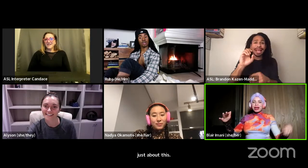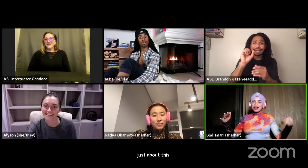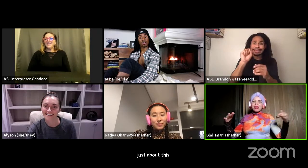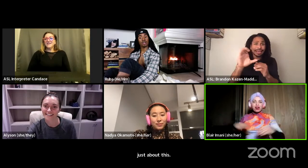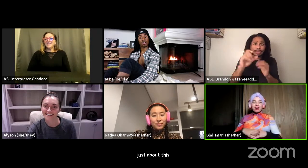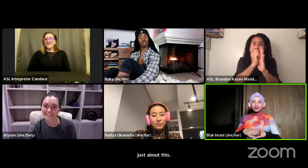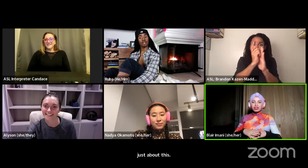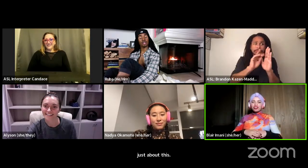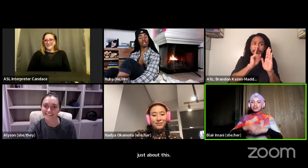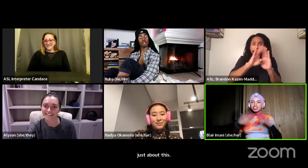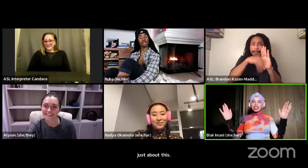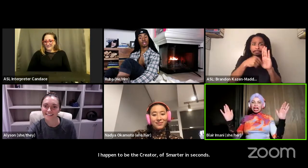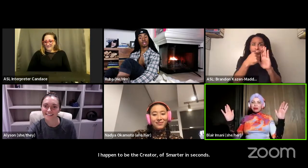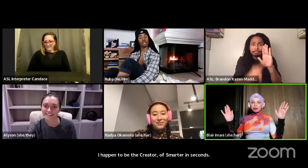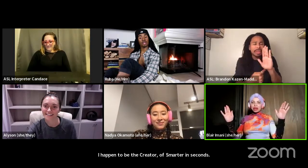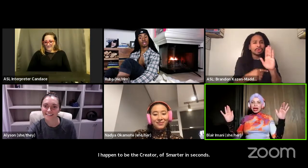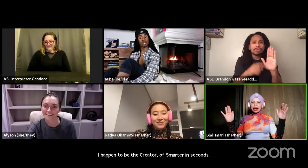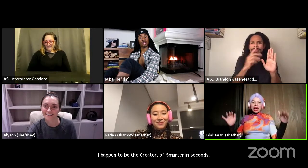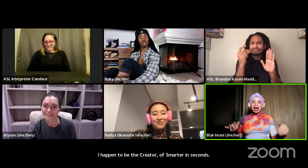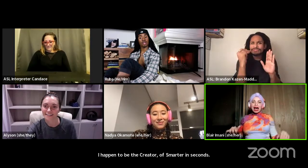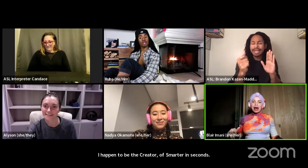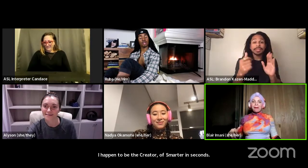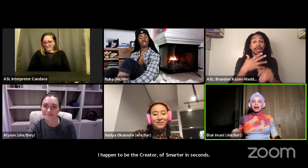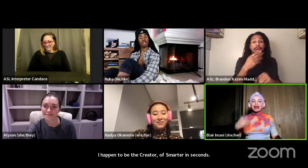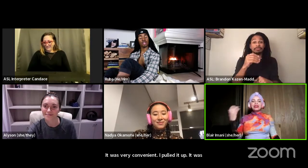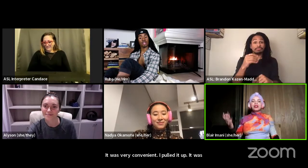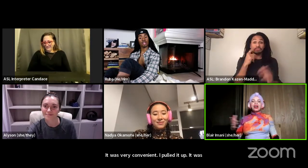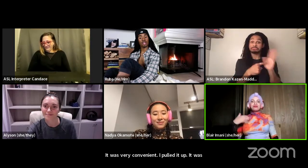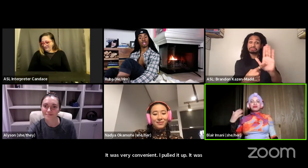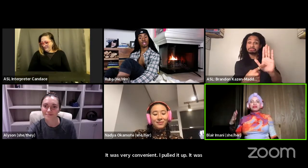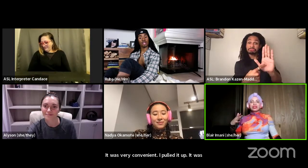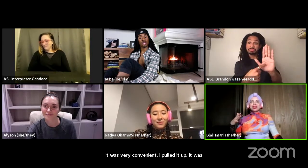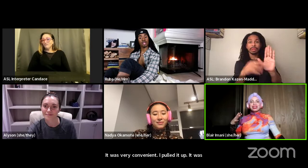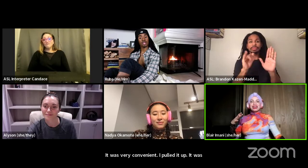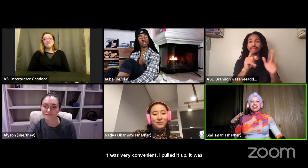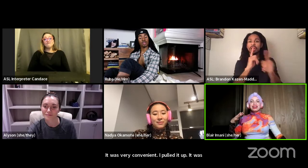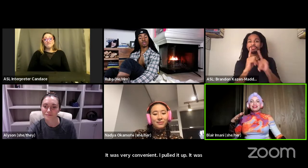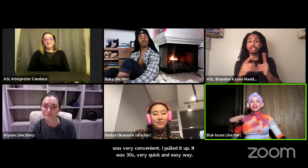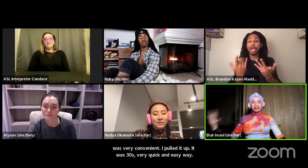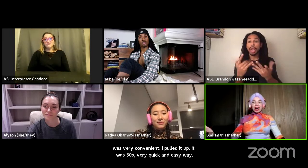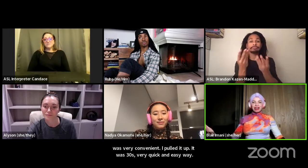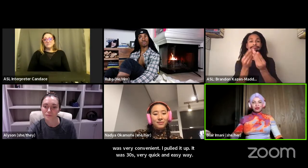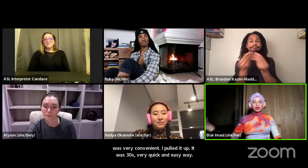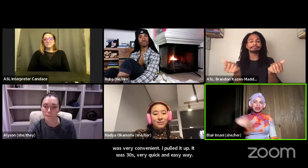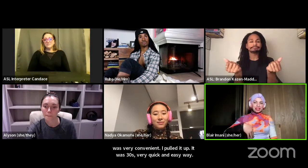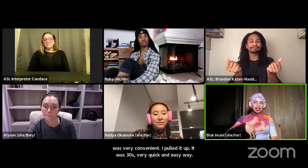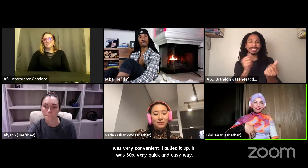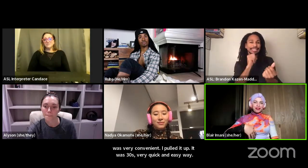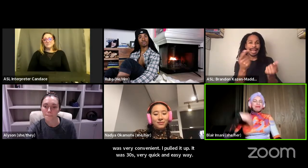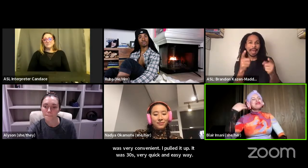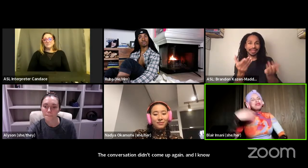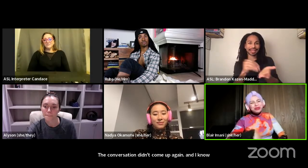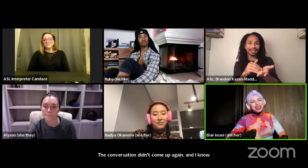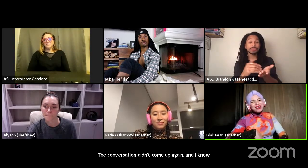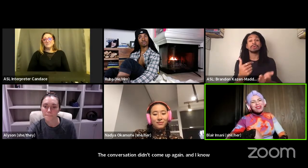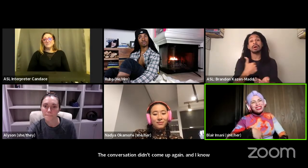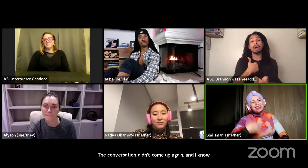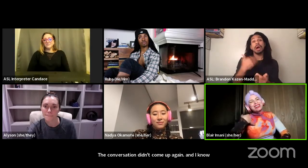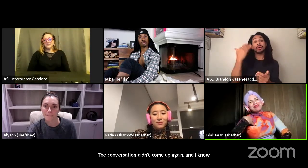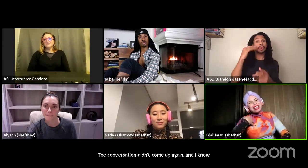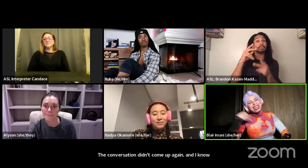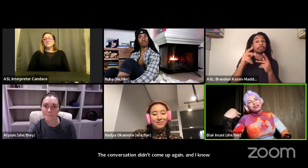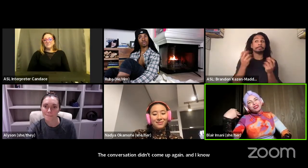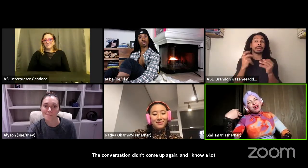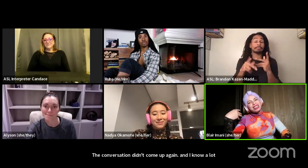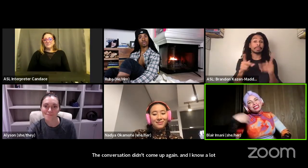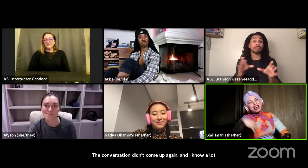and easy way, the conversation didn't come up again. And I know a lot of people do this in their lives with my stuff, but it was cool